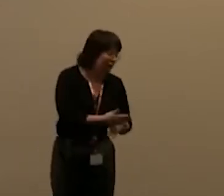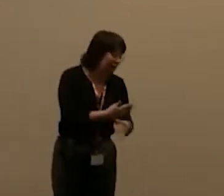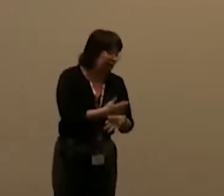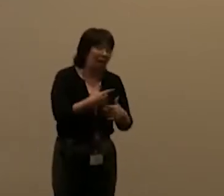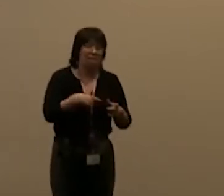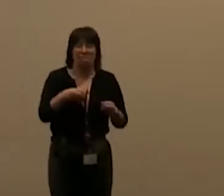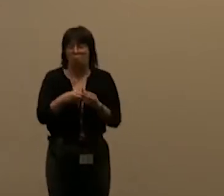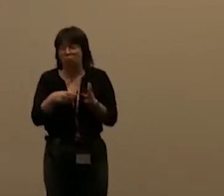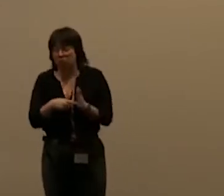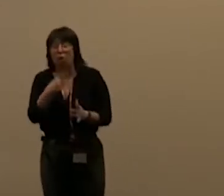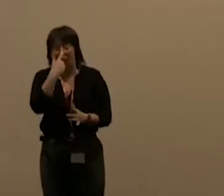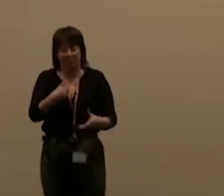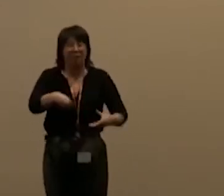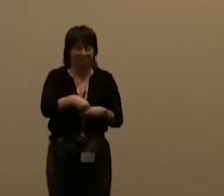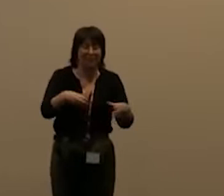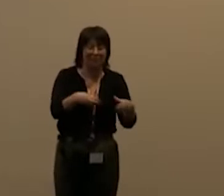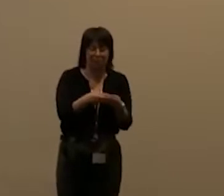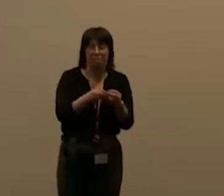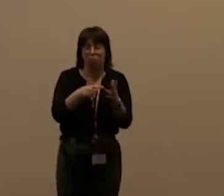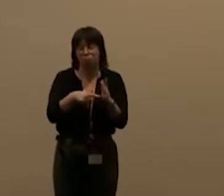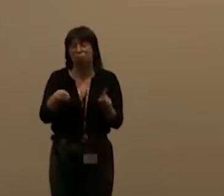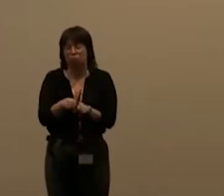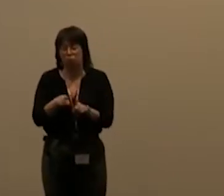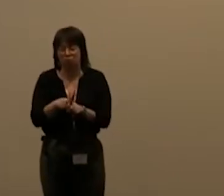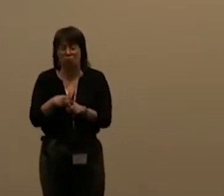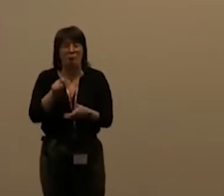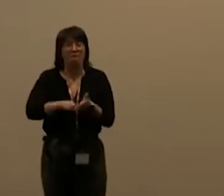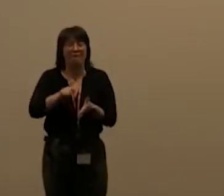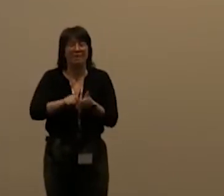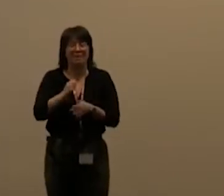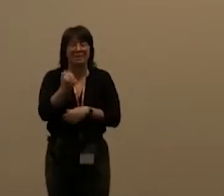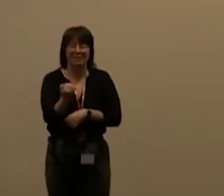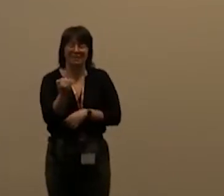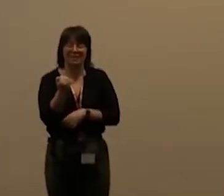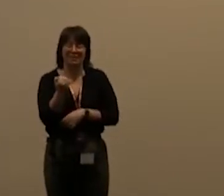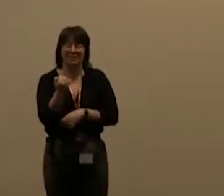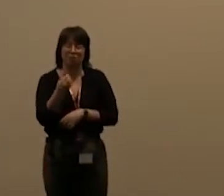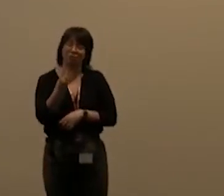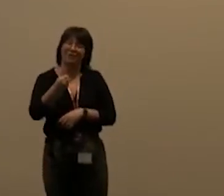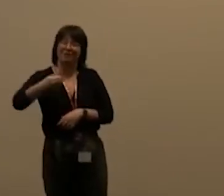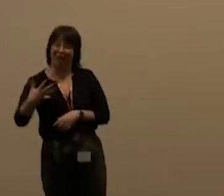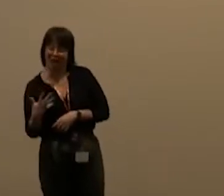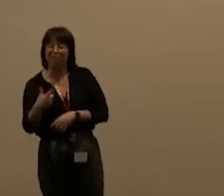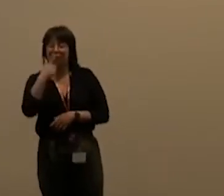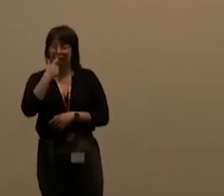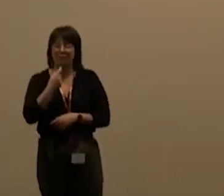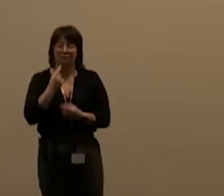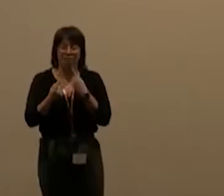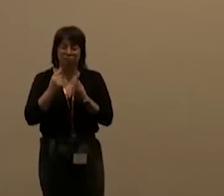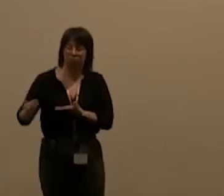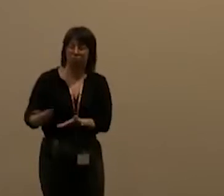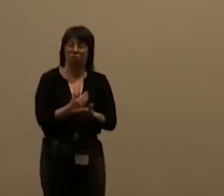is, you can have that as a Teams bot. Office 365 connectors can be Teams connectors so that you can consume that data inside of